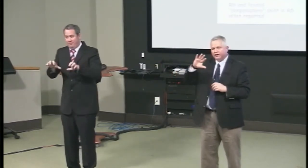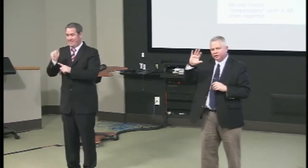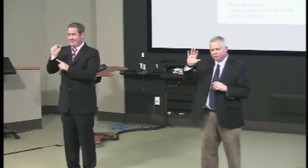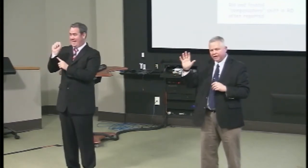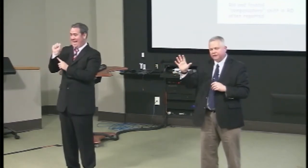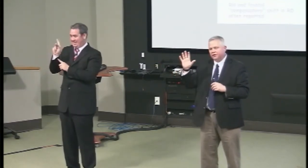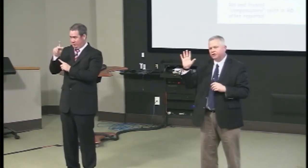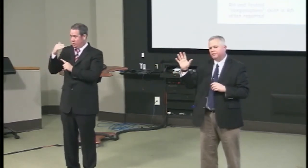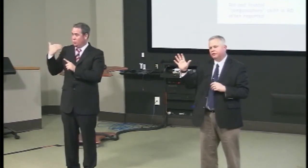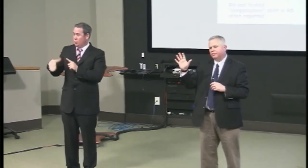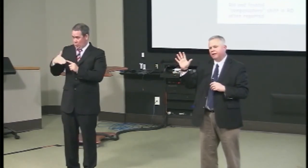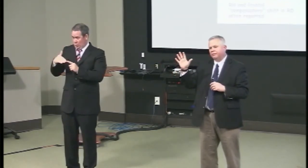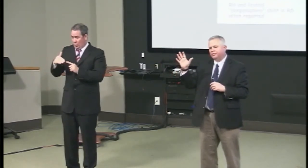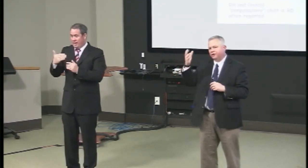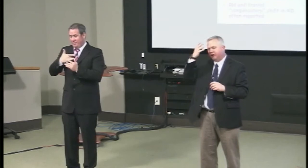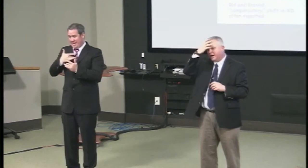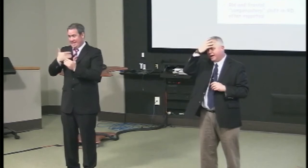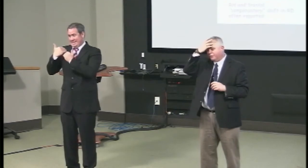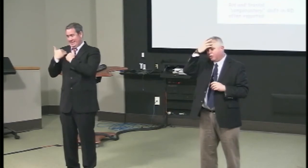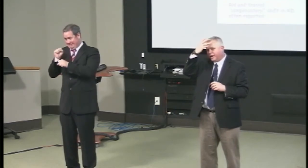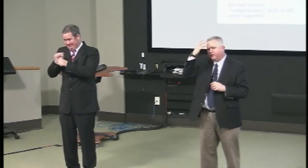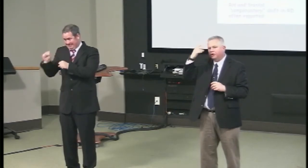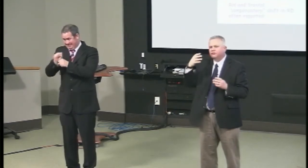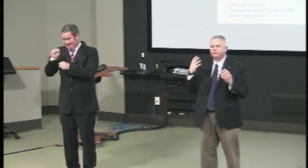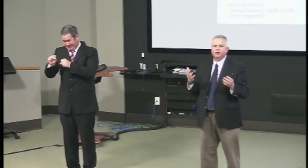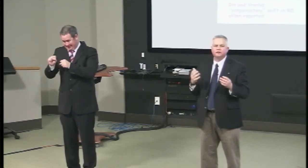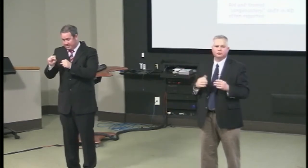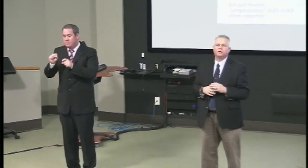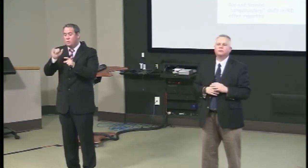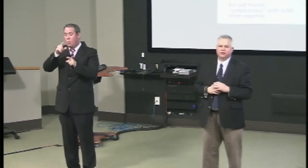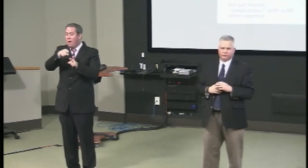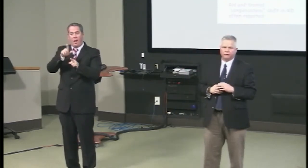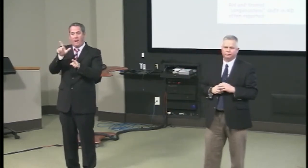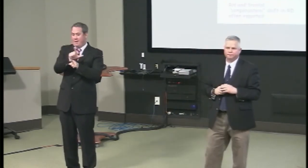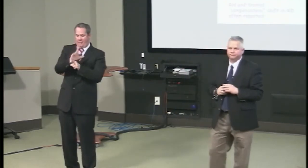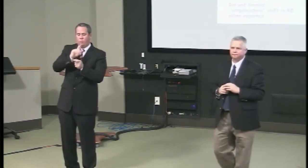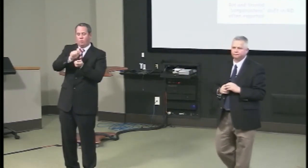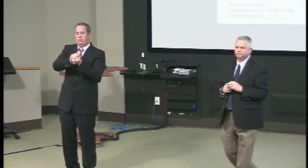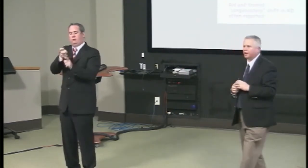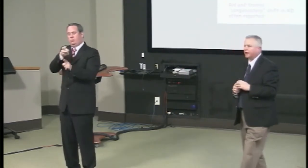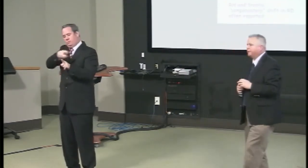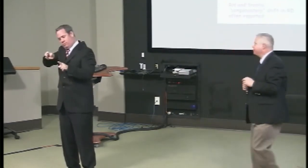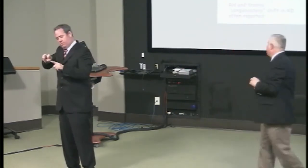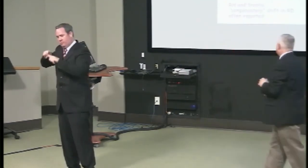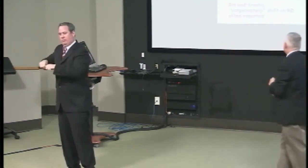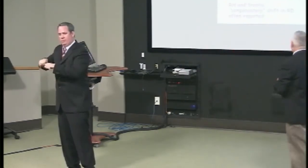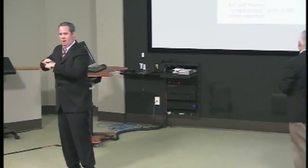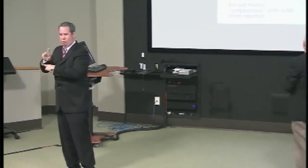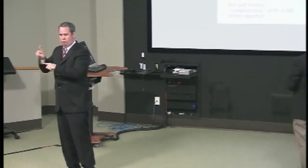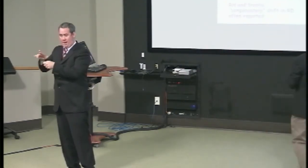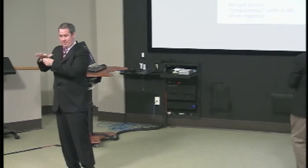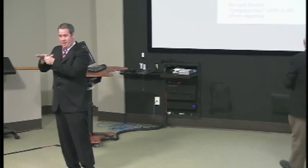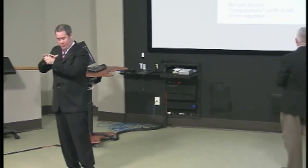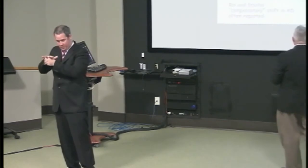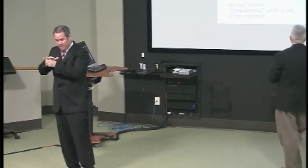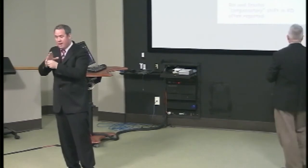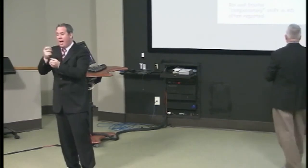you tend to see a shift to the right hemisphere and more heavy use of frontal lobe in general. Okay?